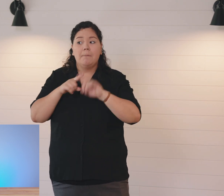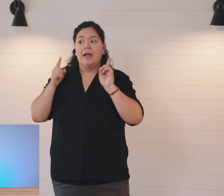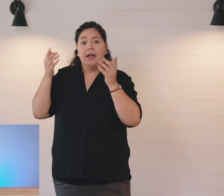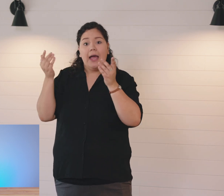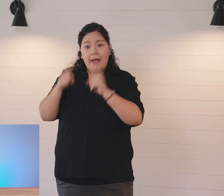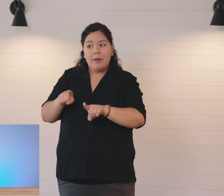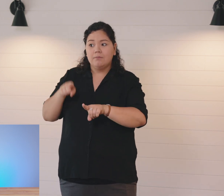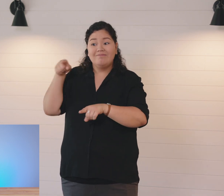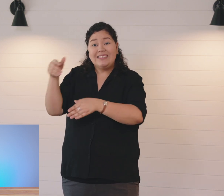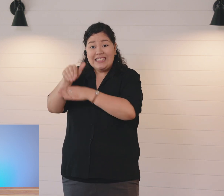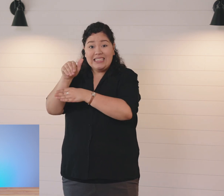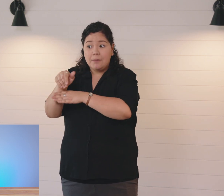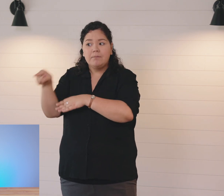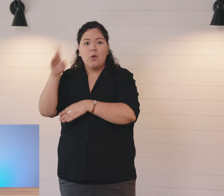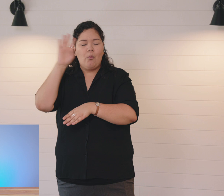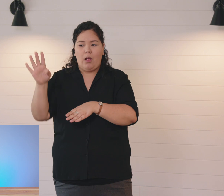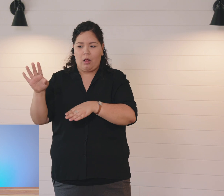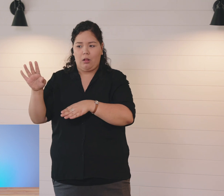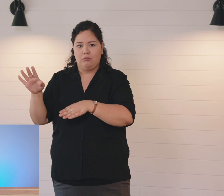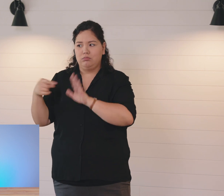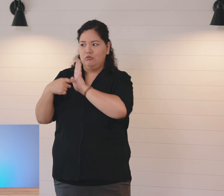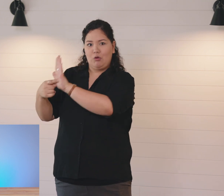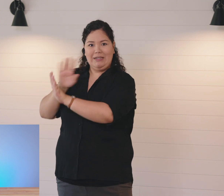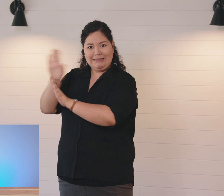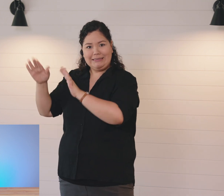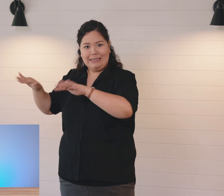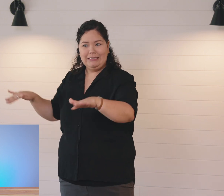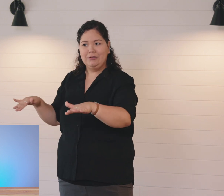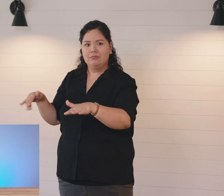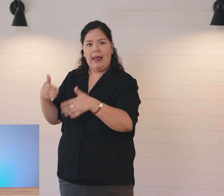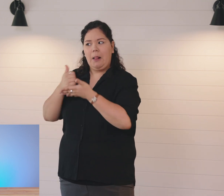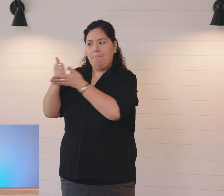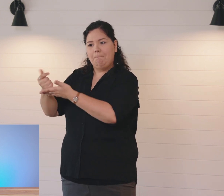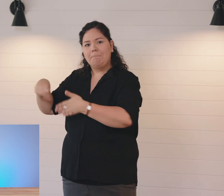my children at night so that they can get some sleep, which I found very